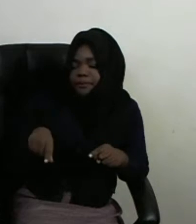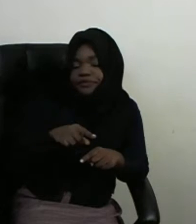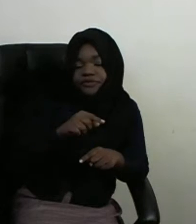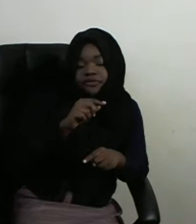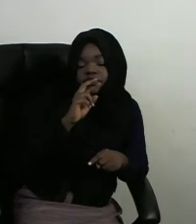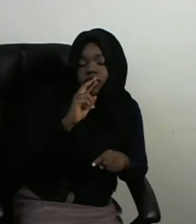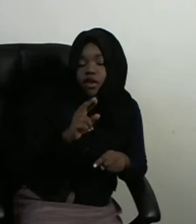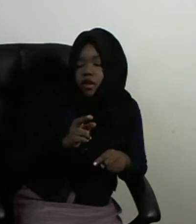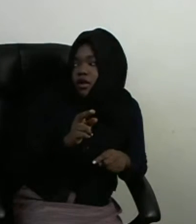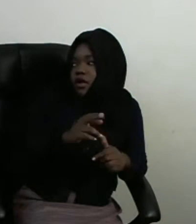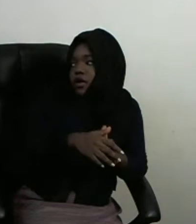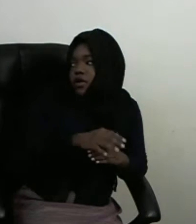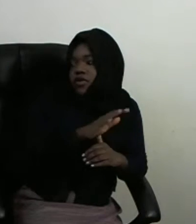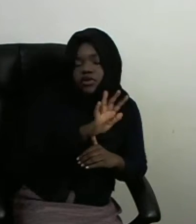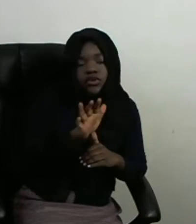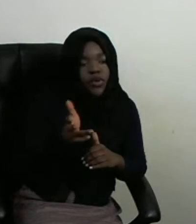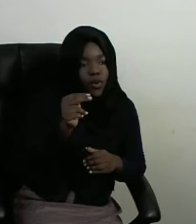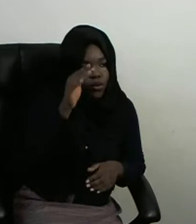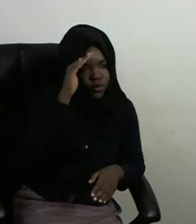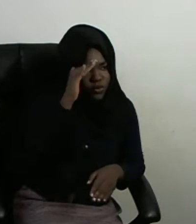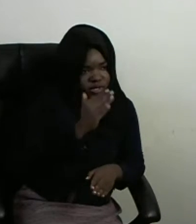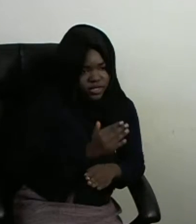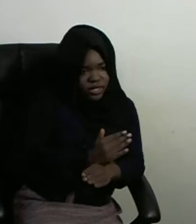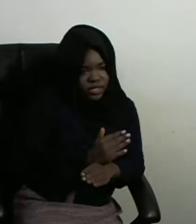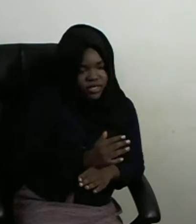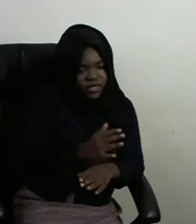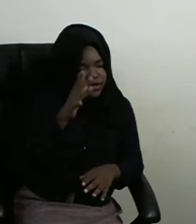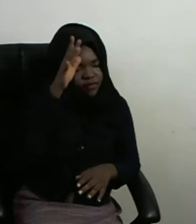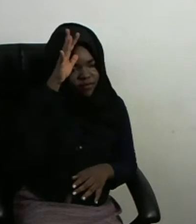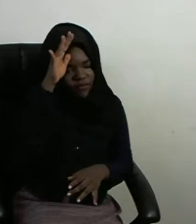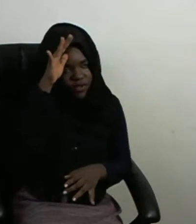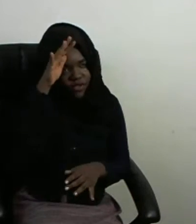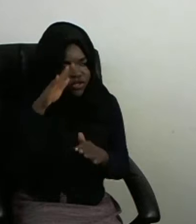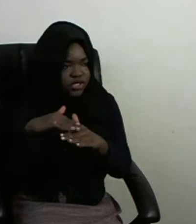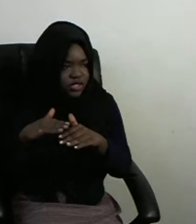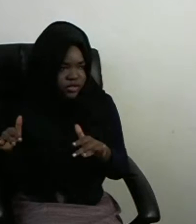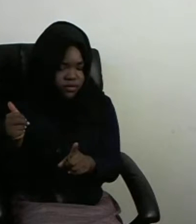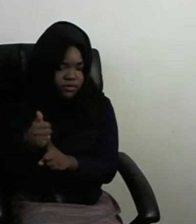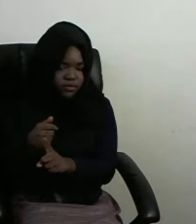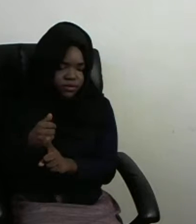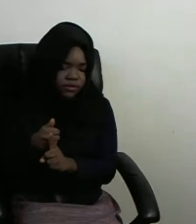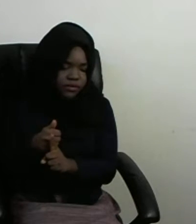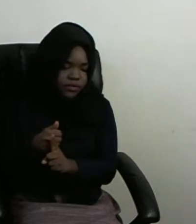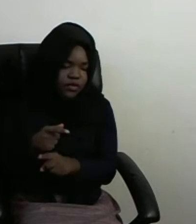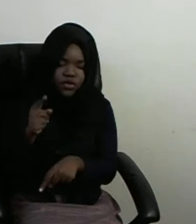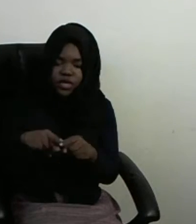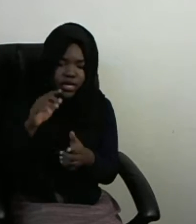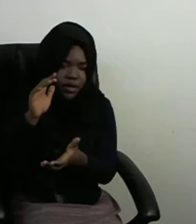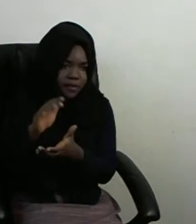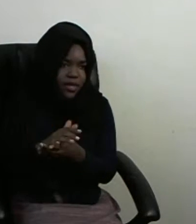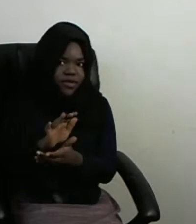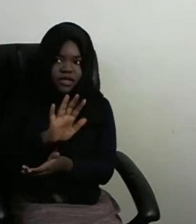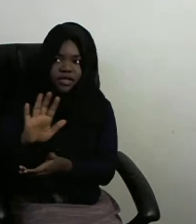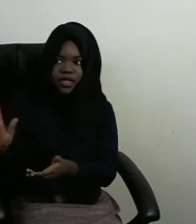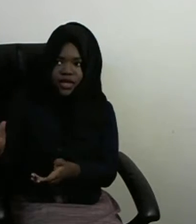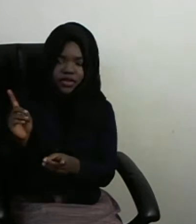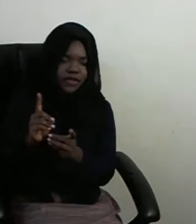are your own sons, the father's sons, children. You cannot marry